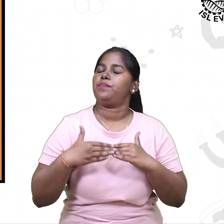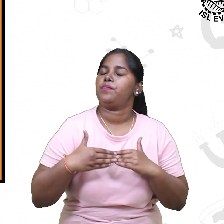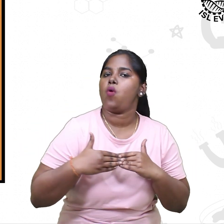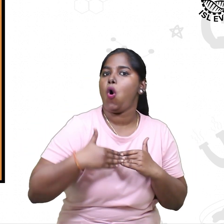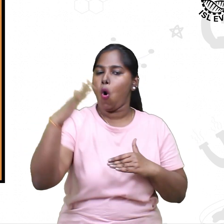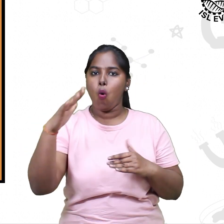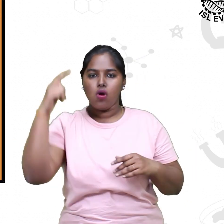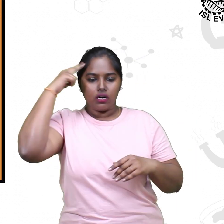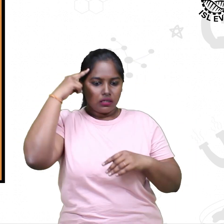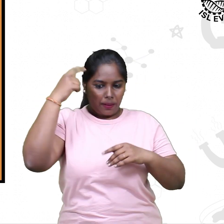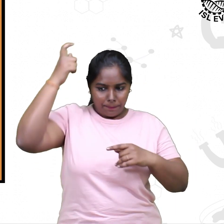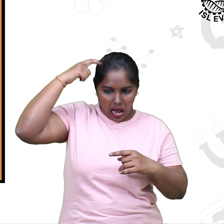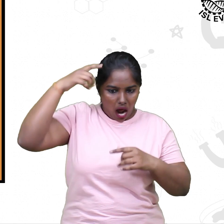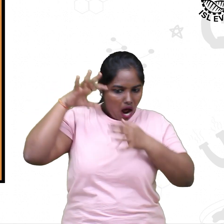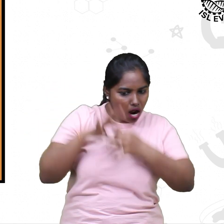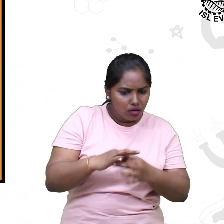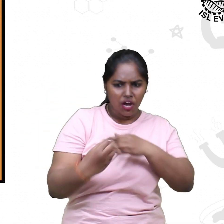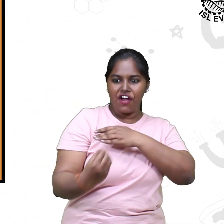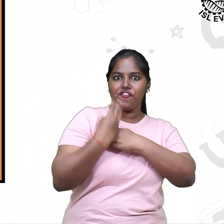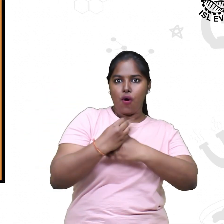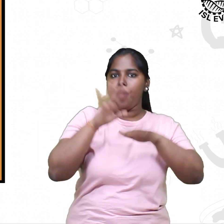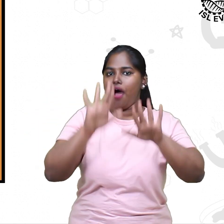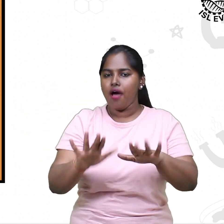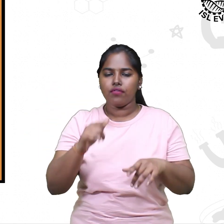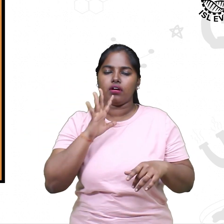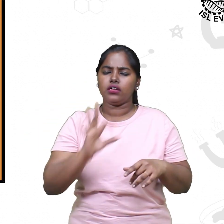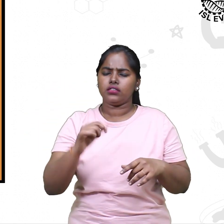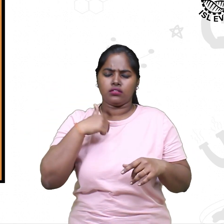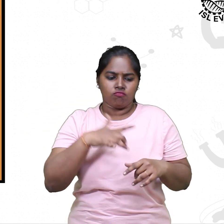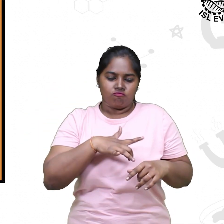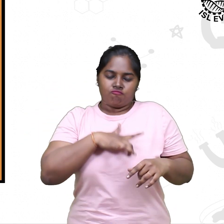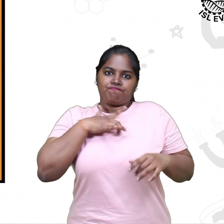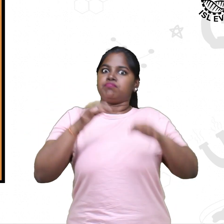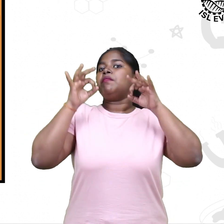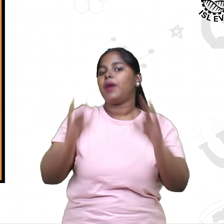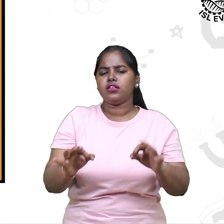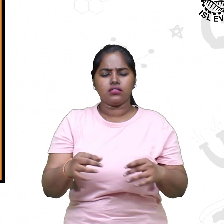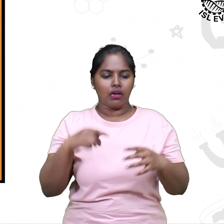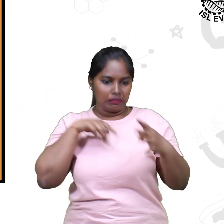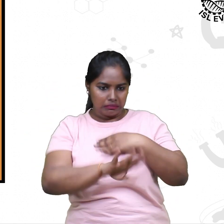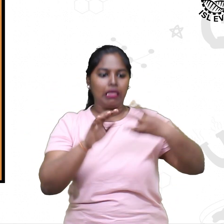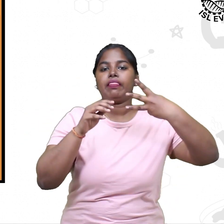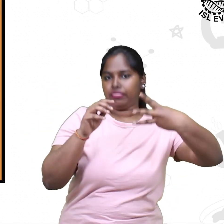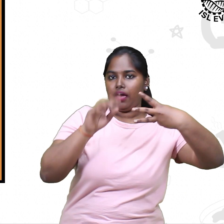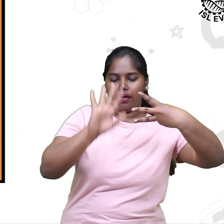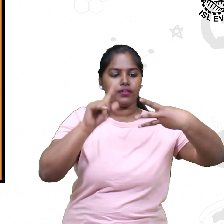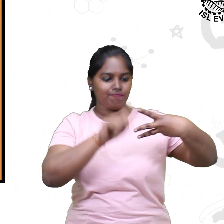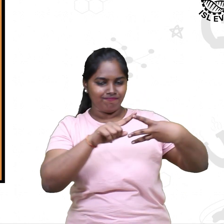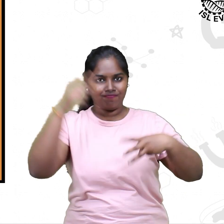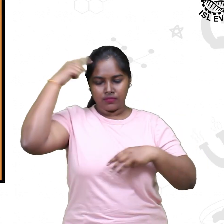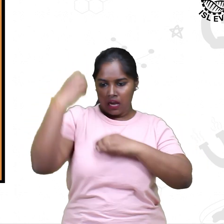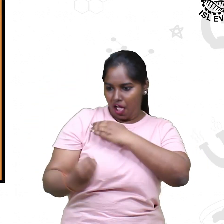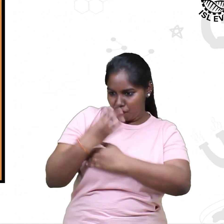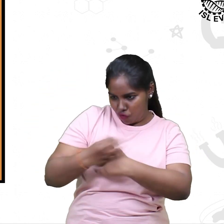to dopamine, which is the feel-good hormone in the brain. So we already have, again, three things now. So there's dopamine,